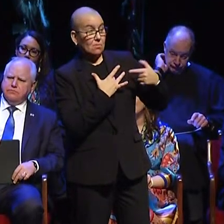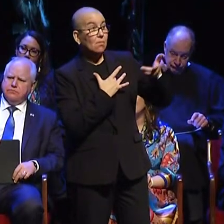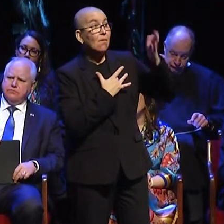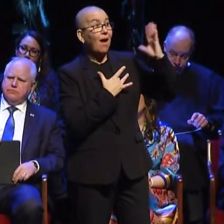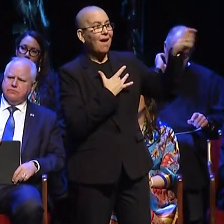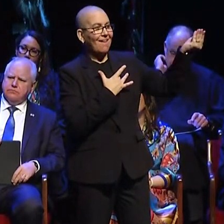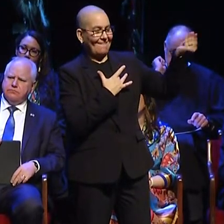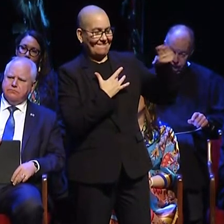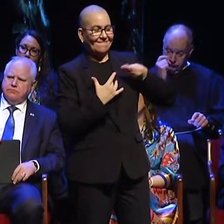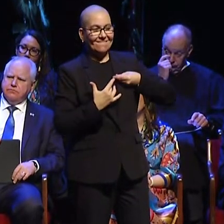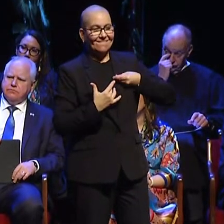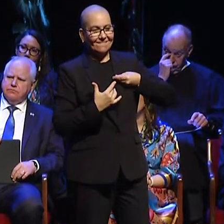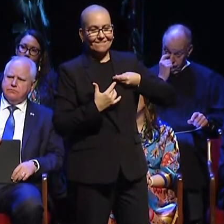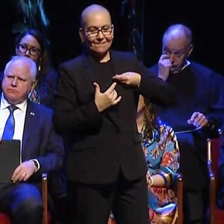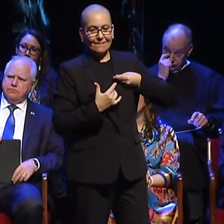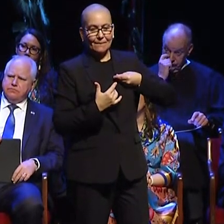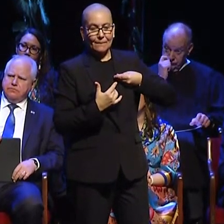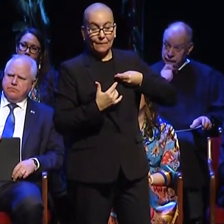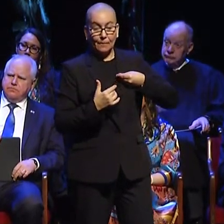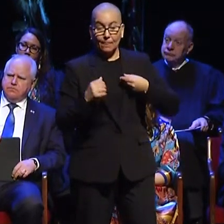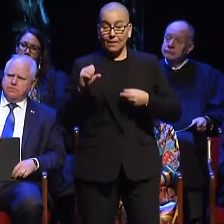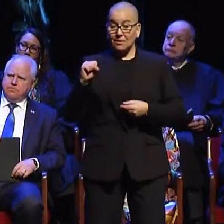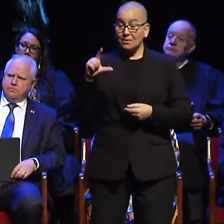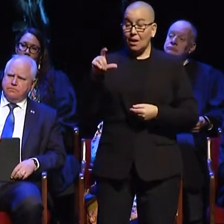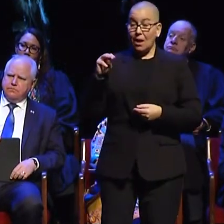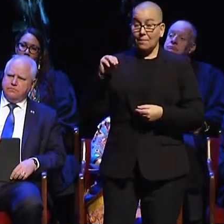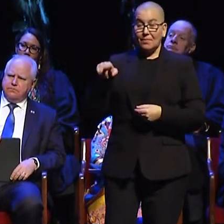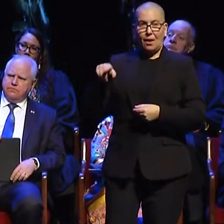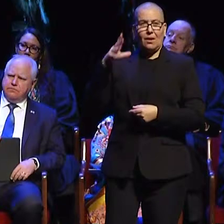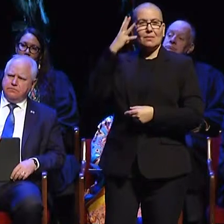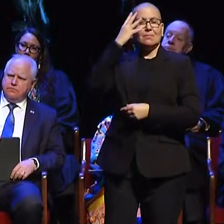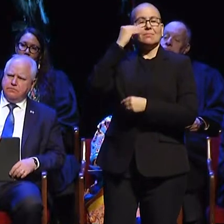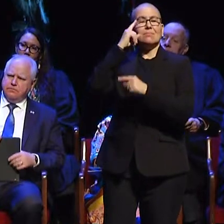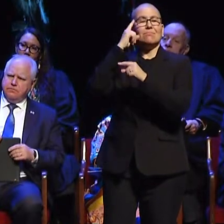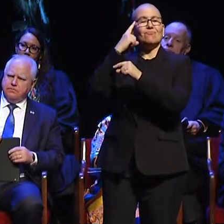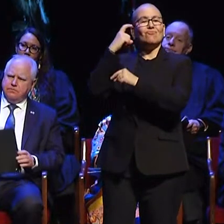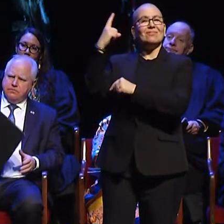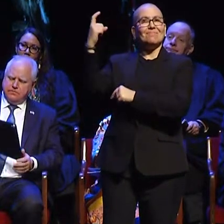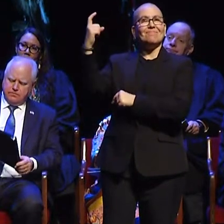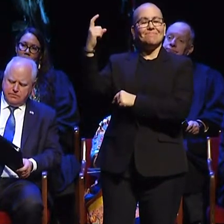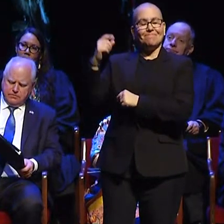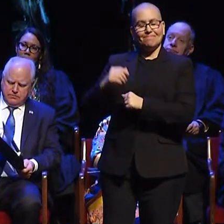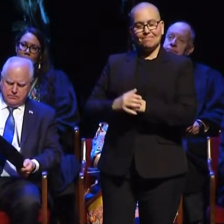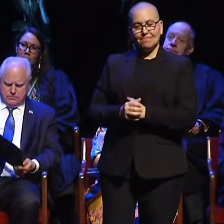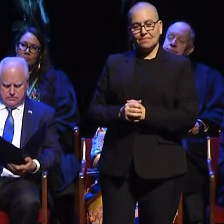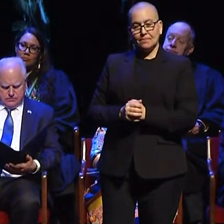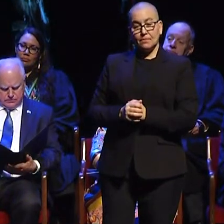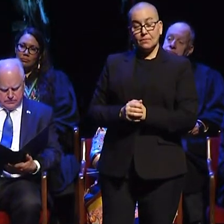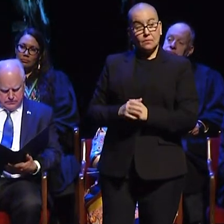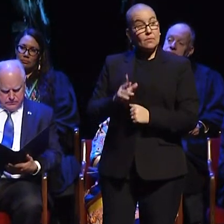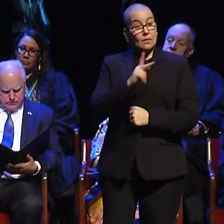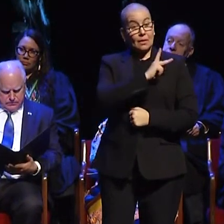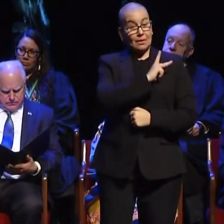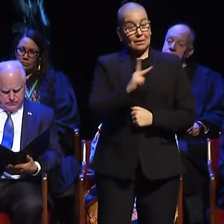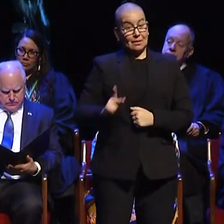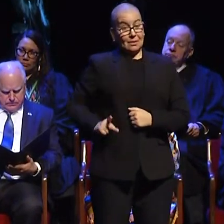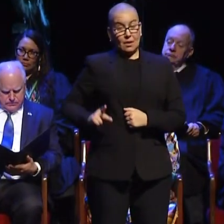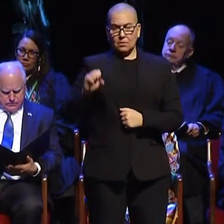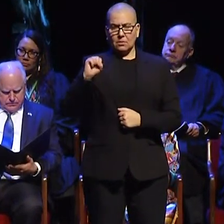Solomon in that dream. And we know King Solomon is the